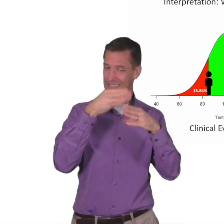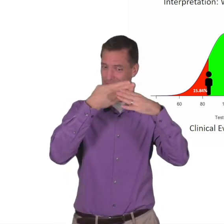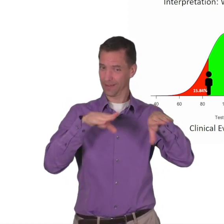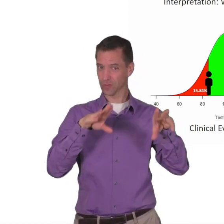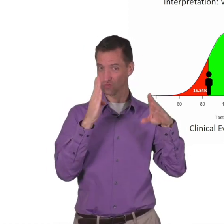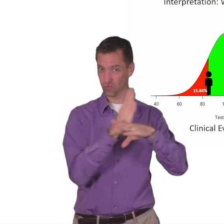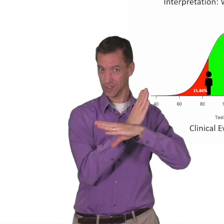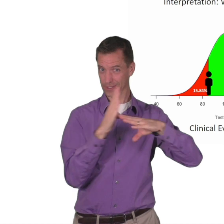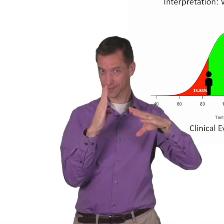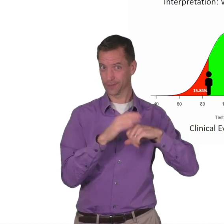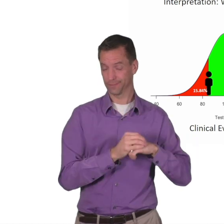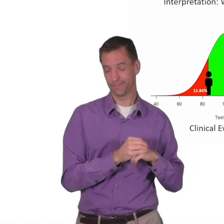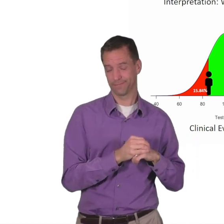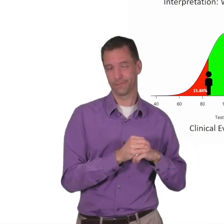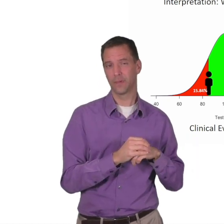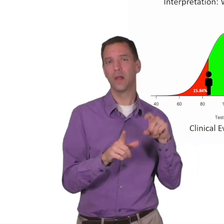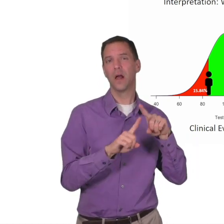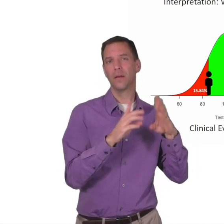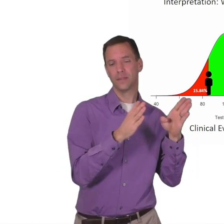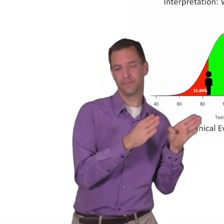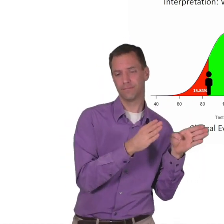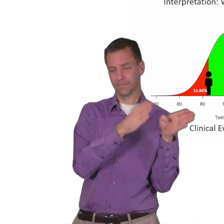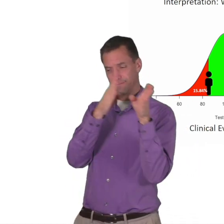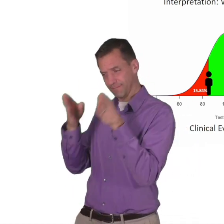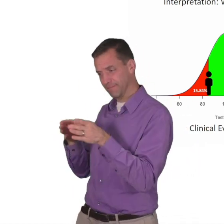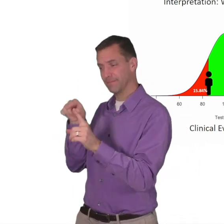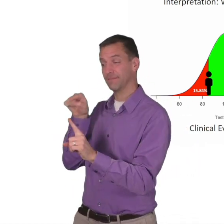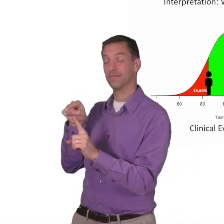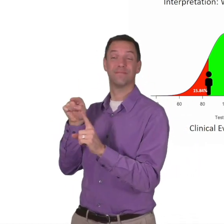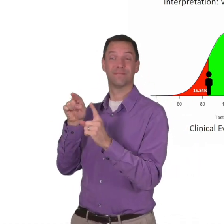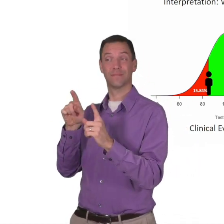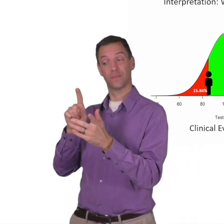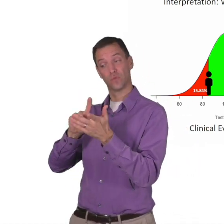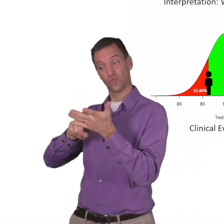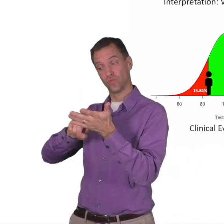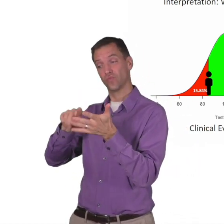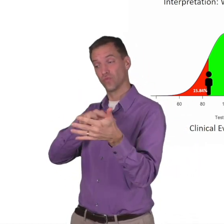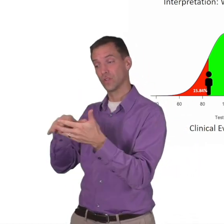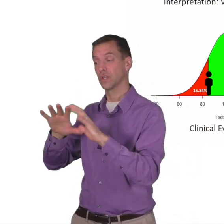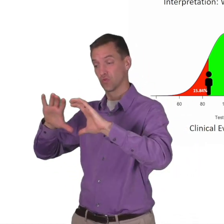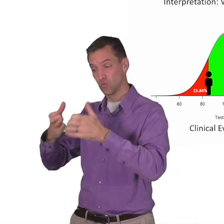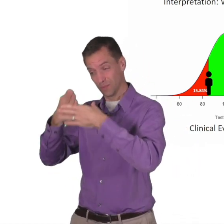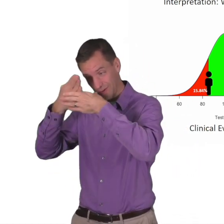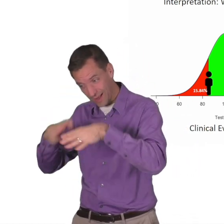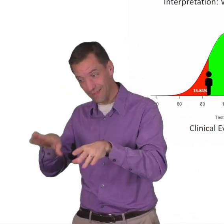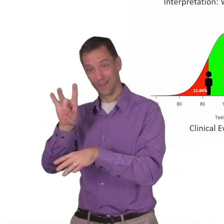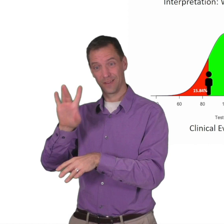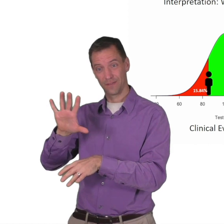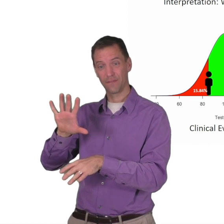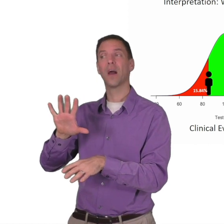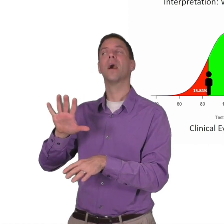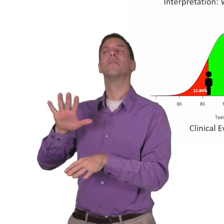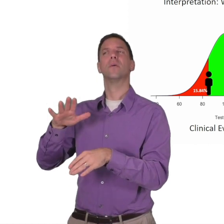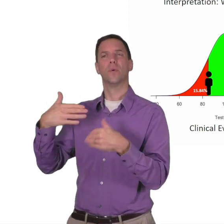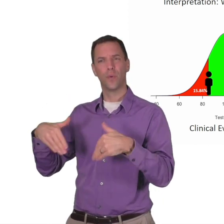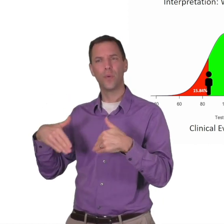the border, but technically still within the average range. And here we have a research study where the group, or